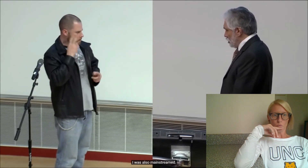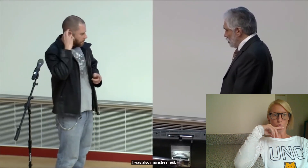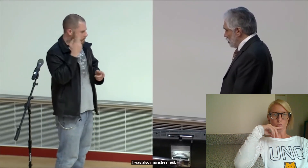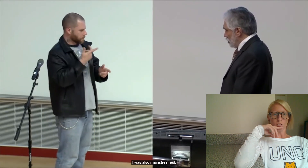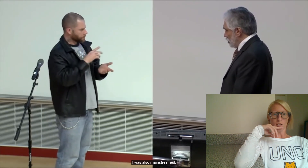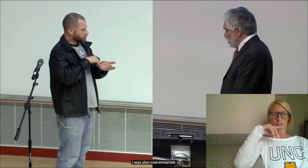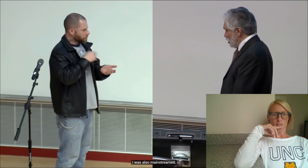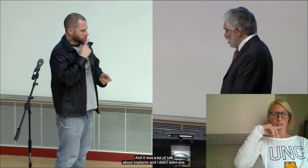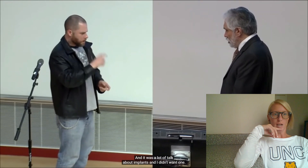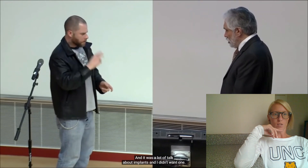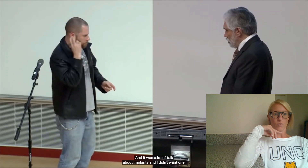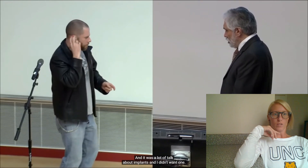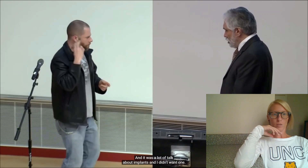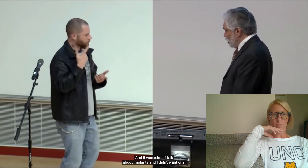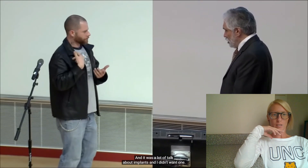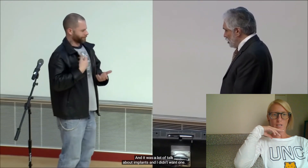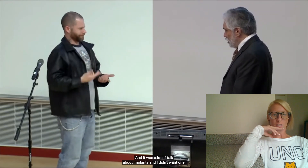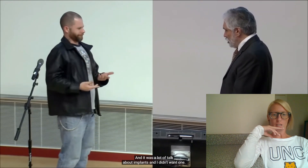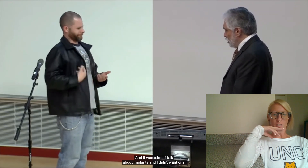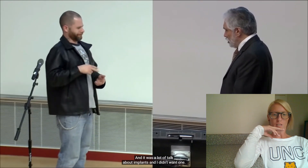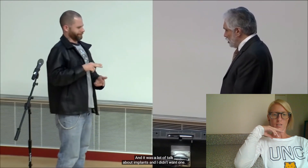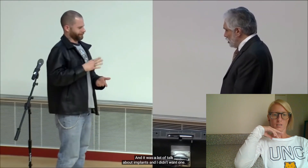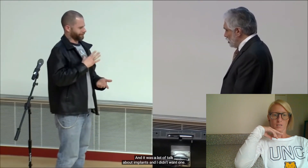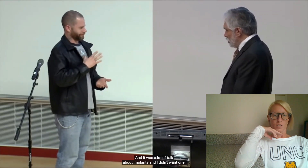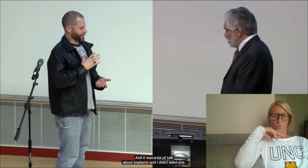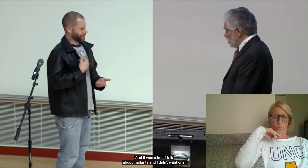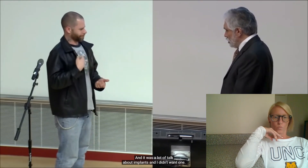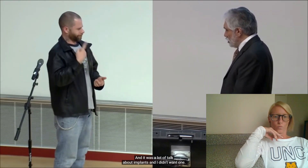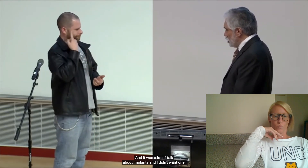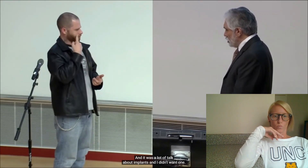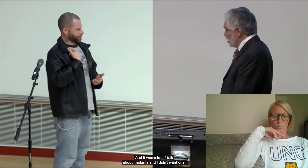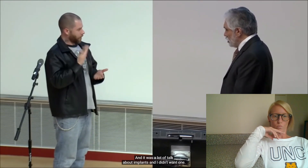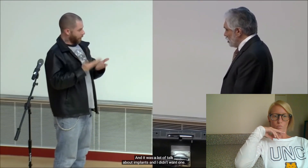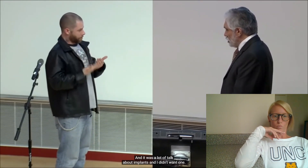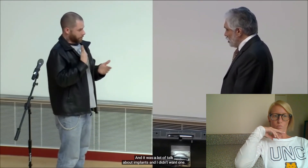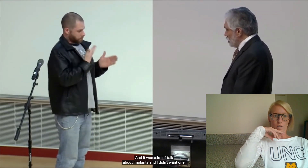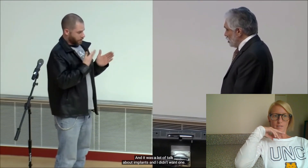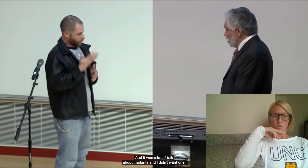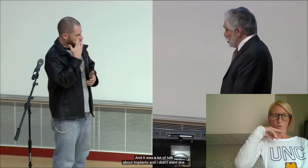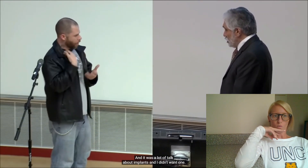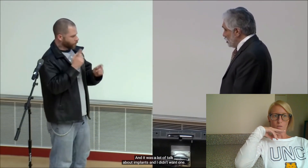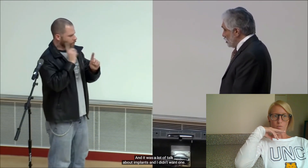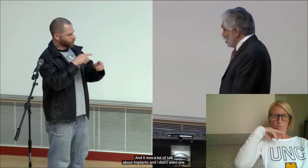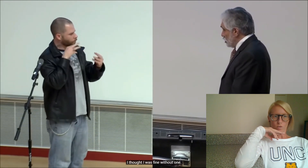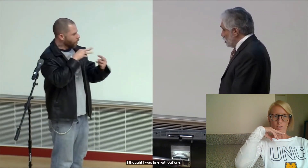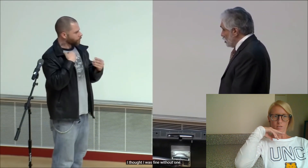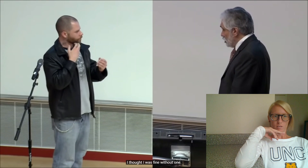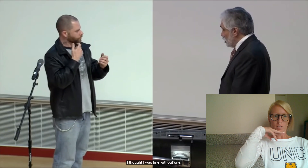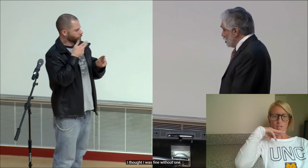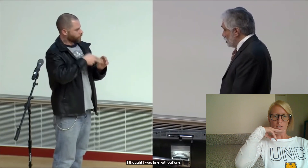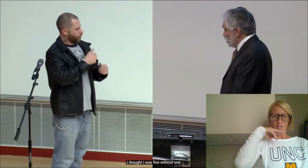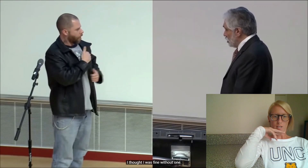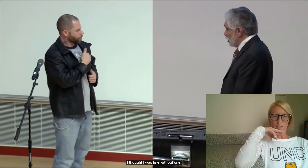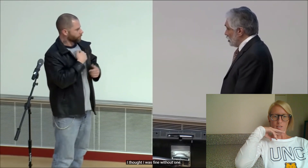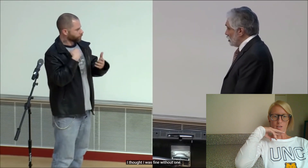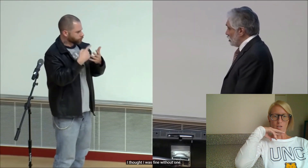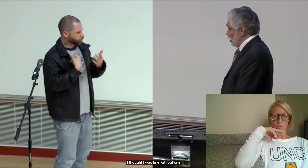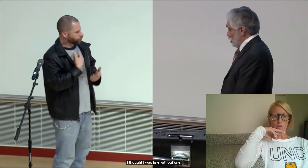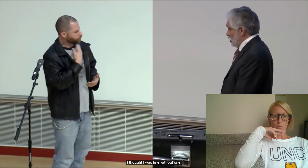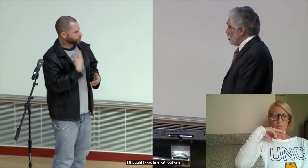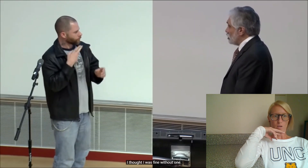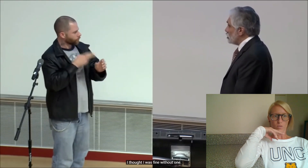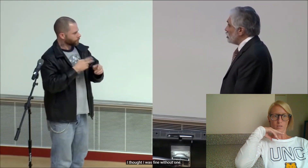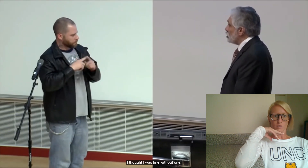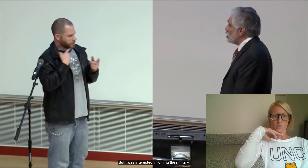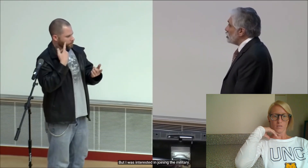also and mainstream mainstreamed, school, and I there was a lot of cochlear talk about implant, implants, and I didn't want one. I thought I was fine without and one. then I thought